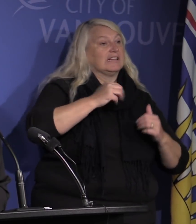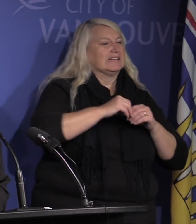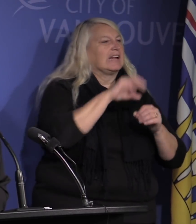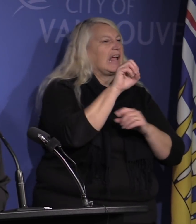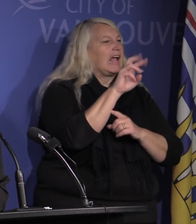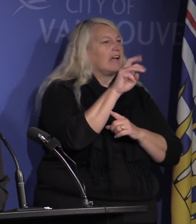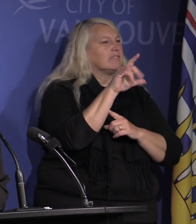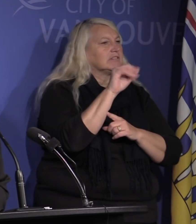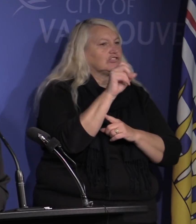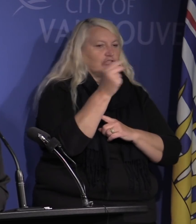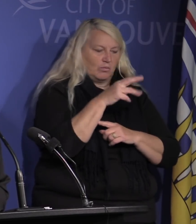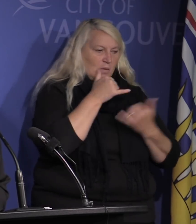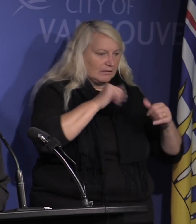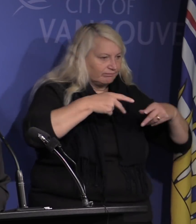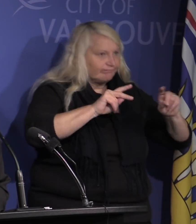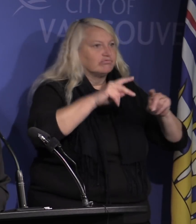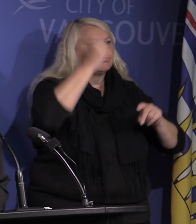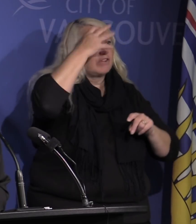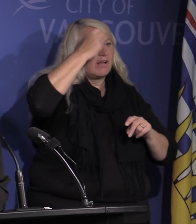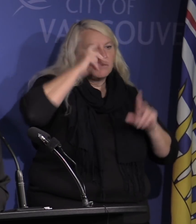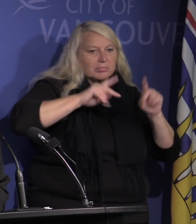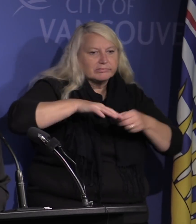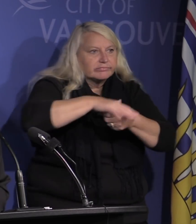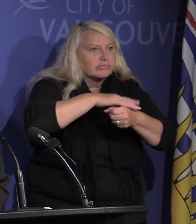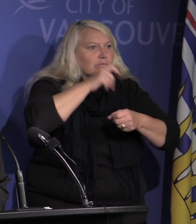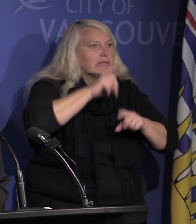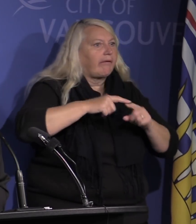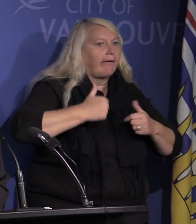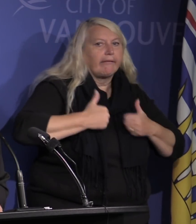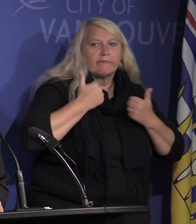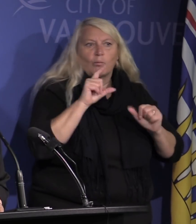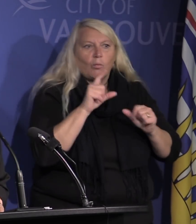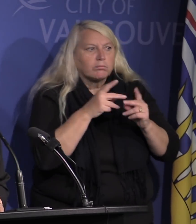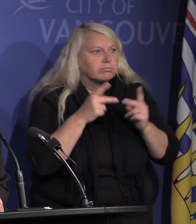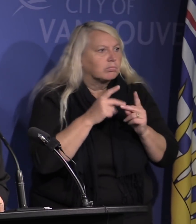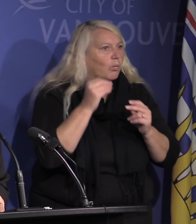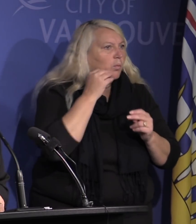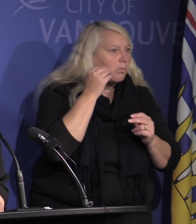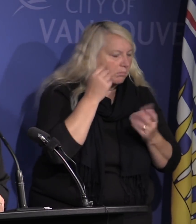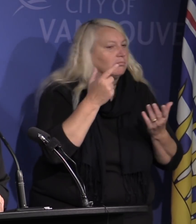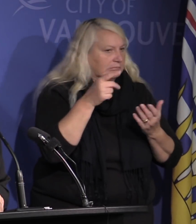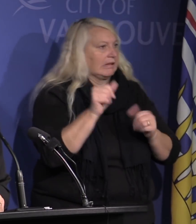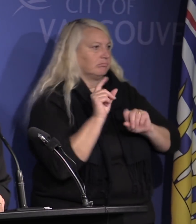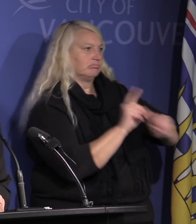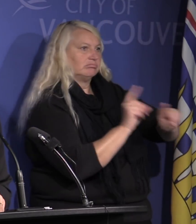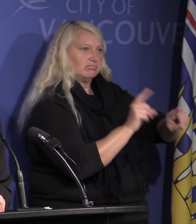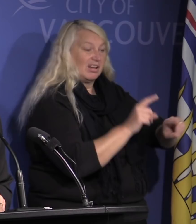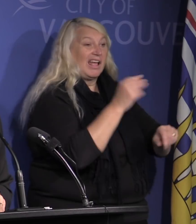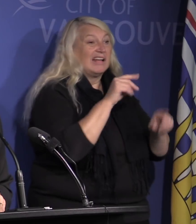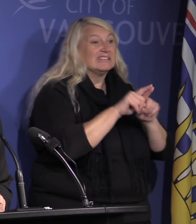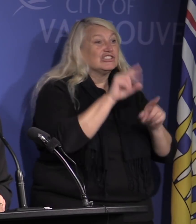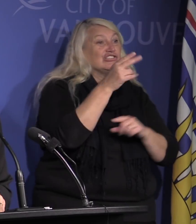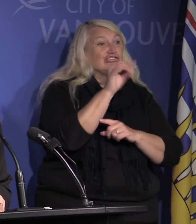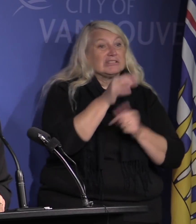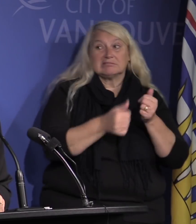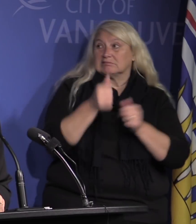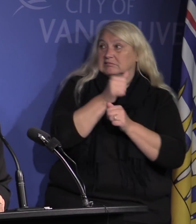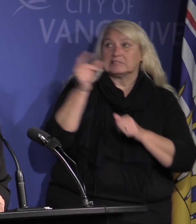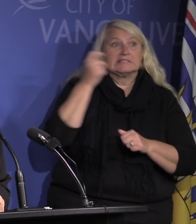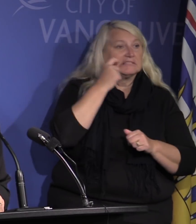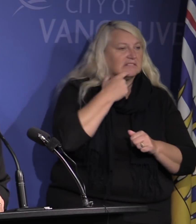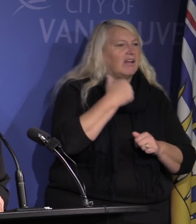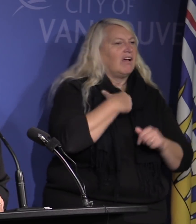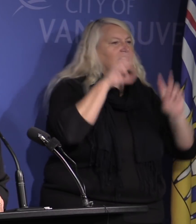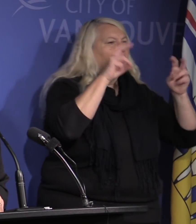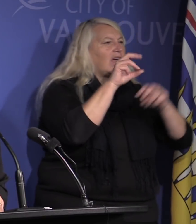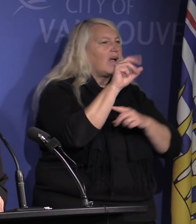Saller will continue to ensure that essential needs of these residents are met. And as Chief Reed noted, the Homeless Services Outreach